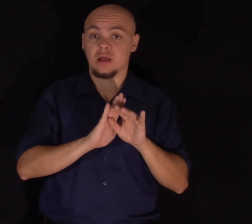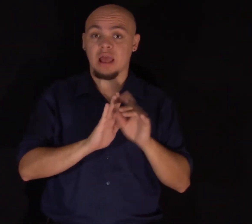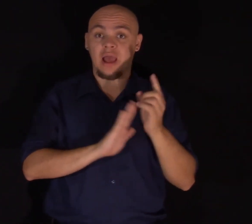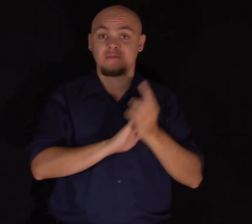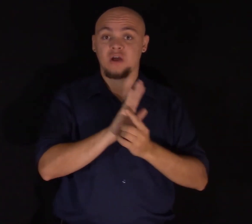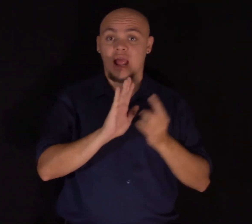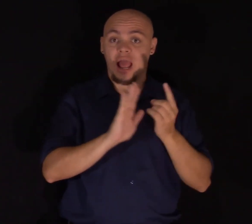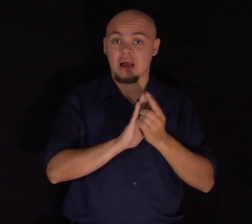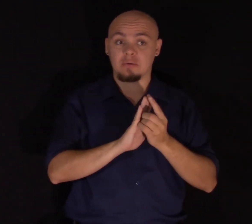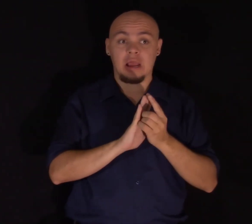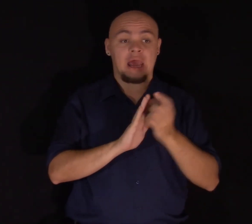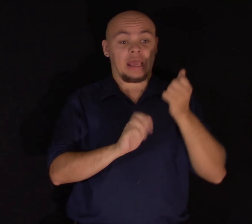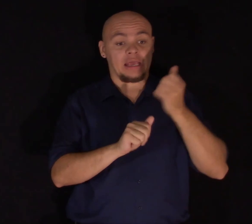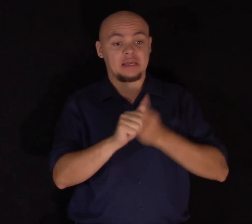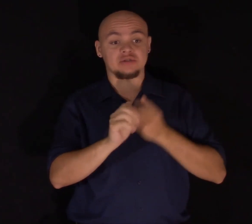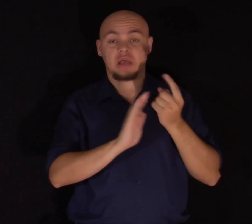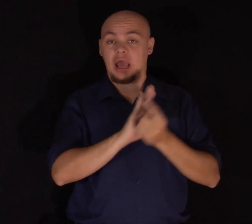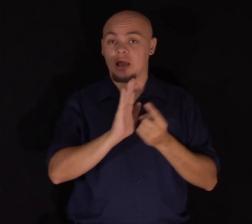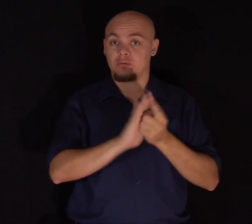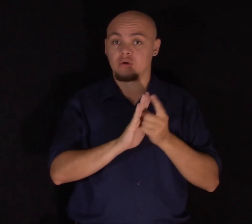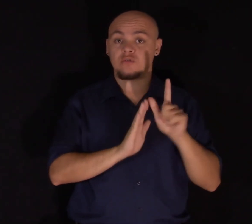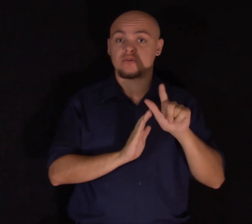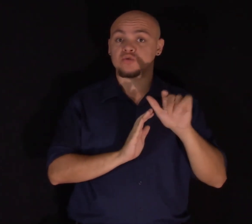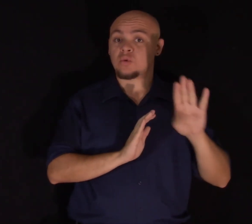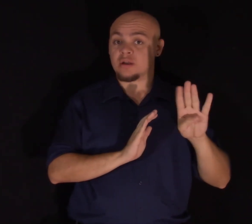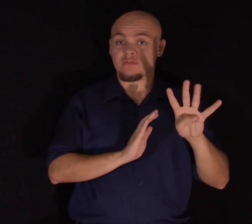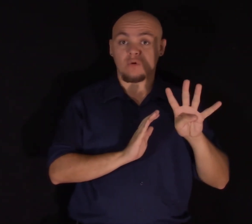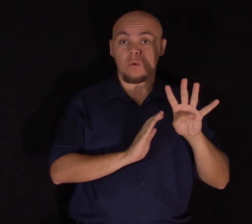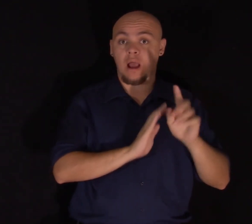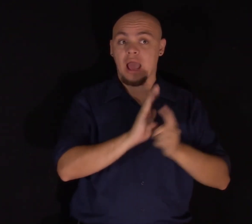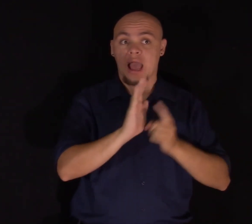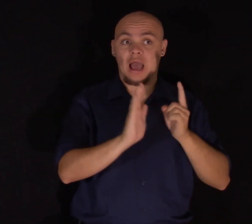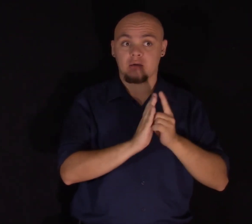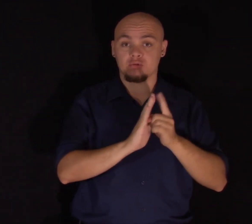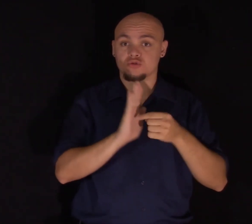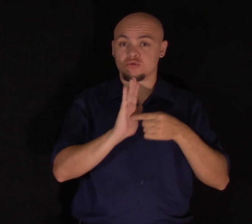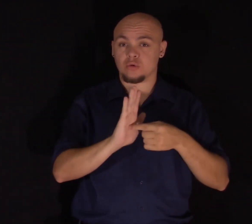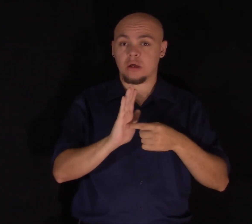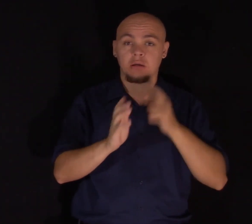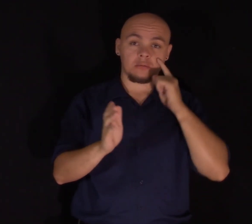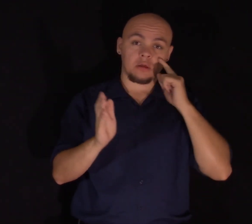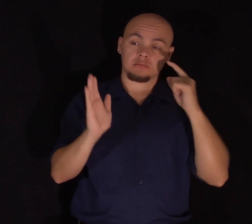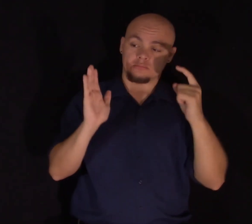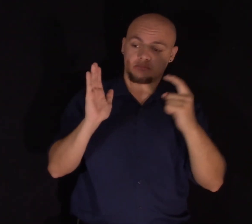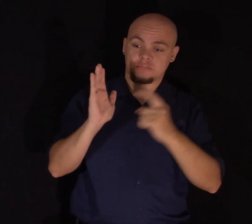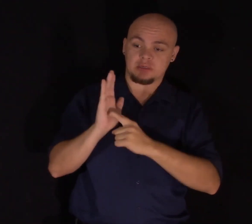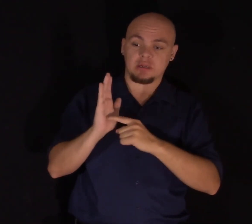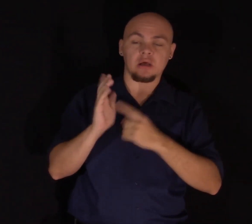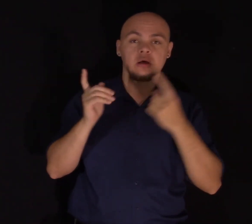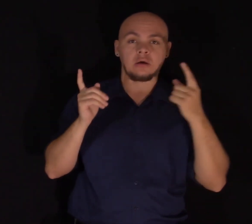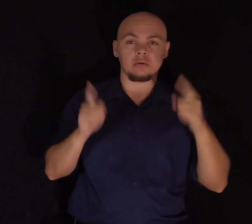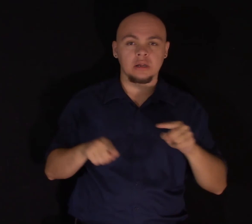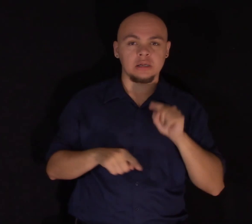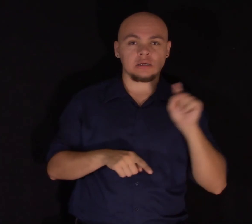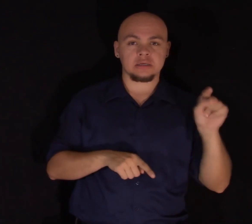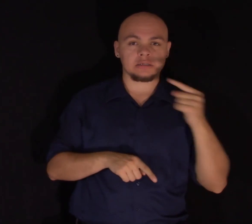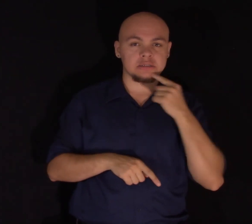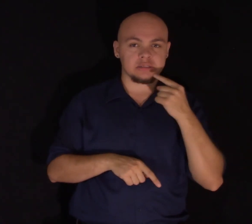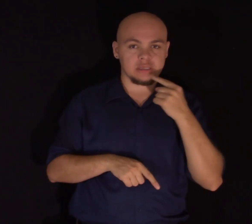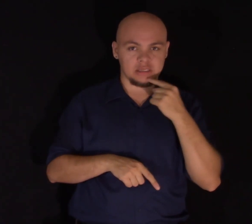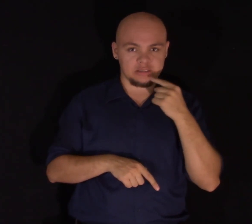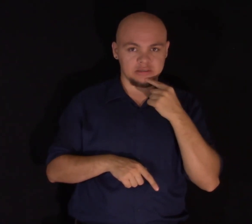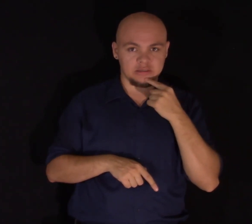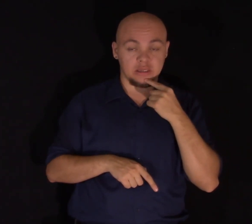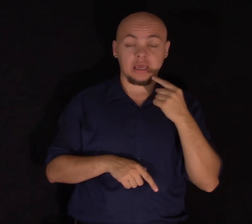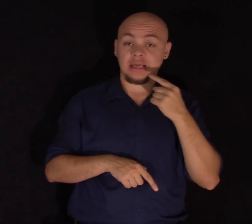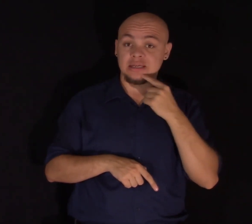for 24 hours all over the world. I want to show it to you right now, and I want you to pay particular attention to what Mr. Kelly says. He